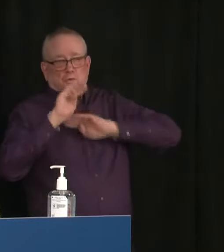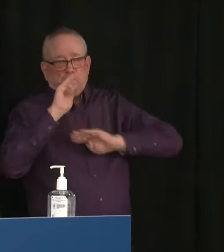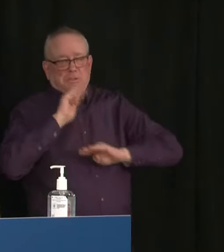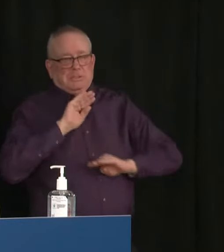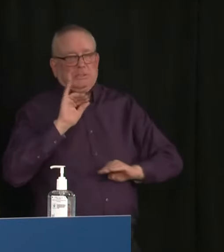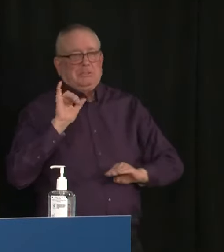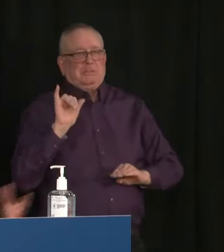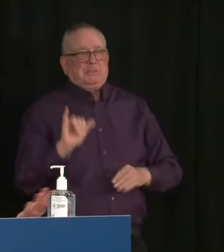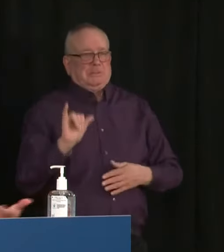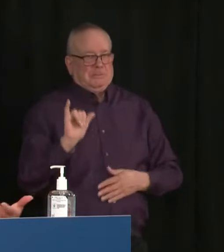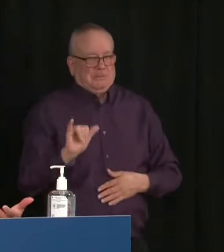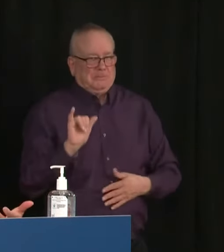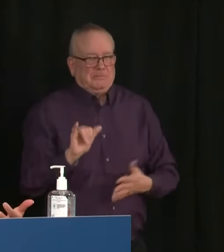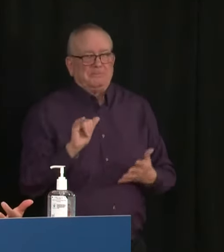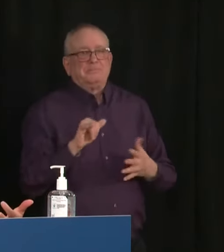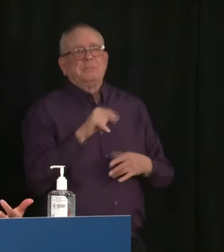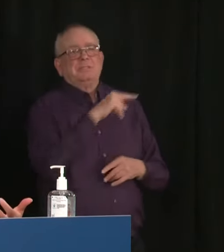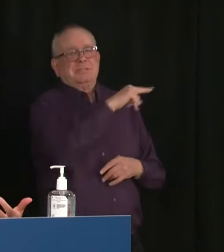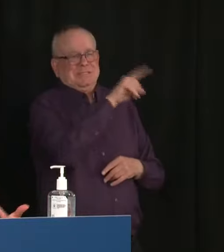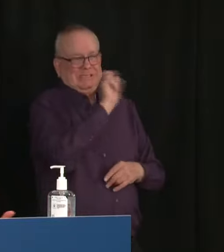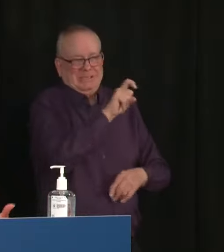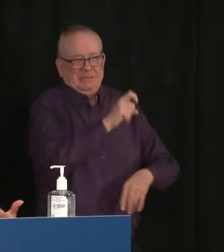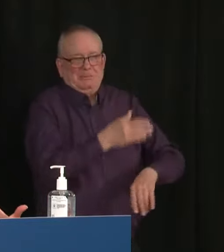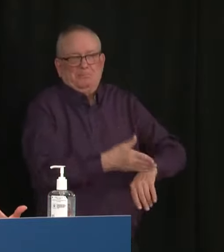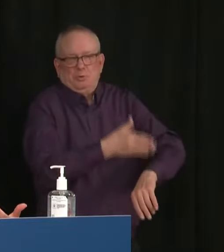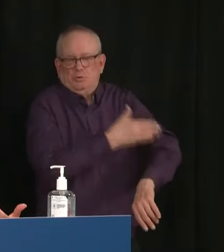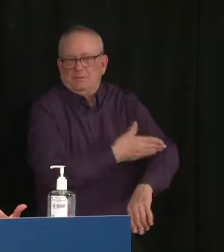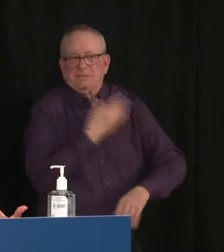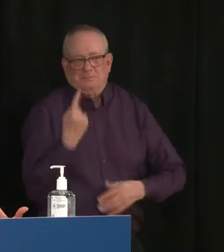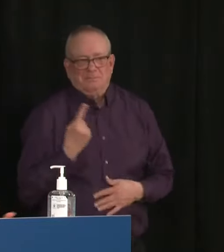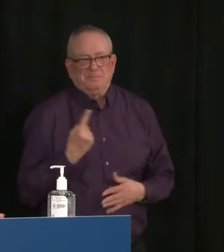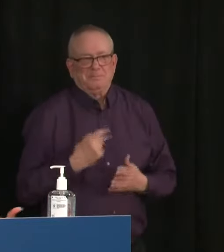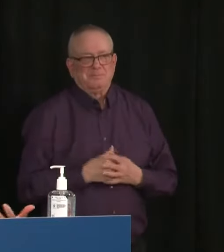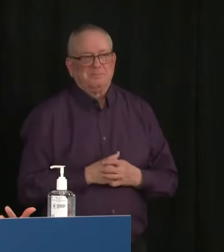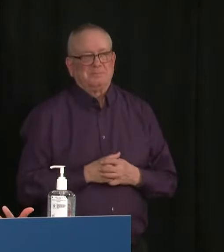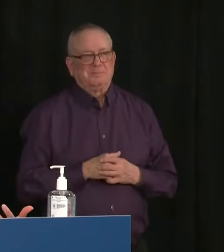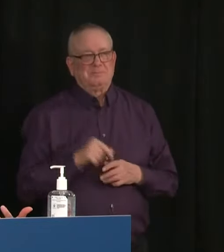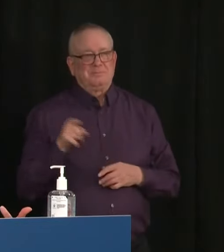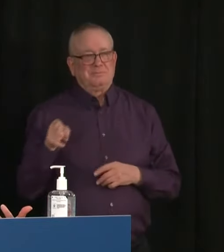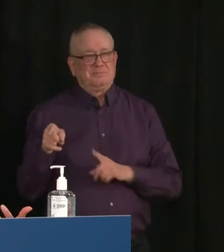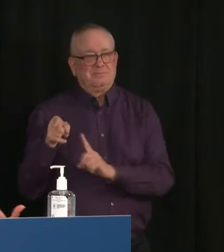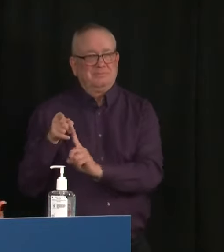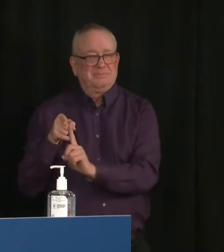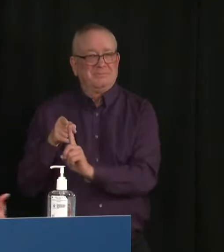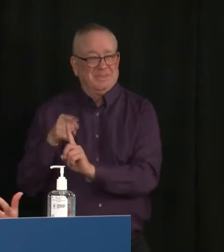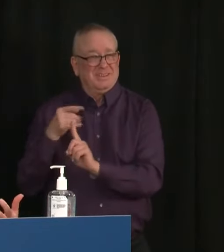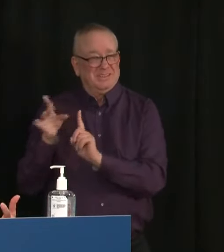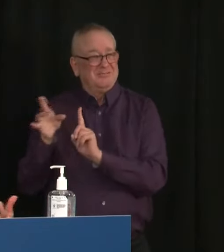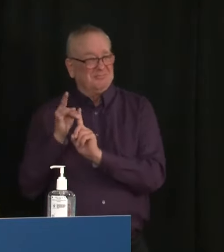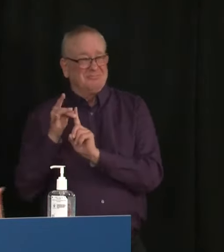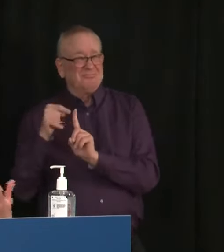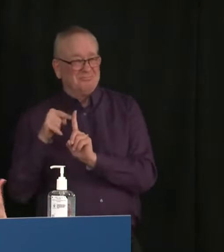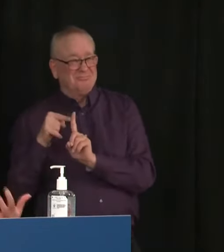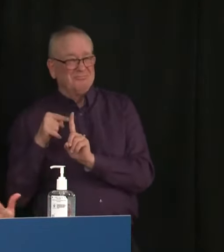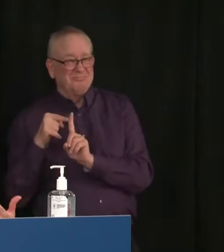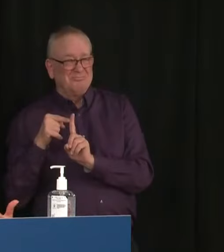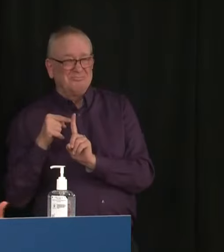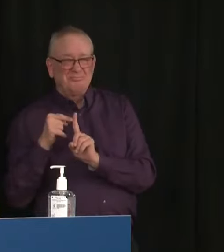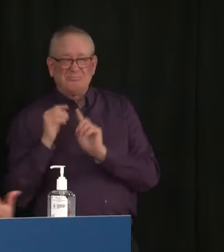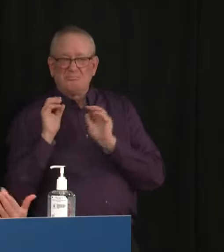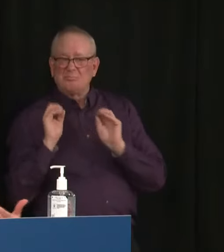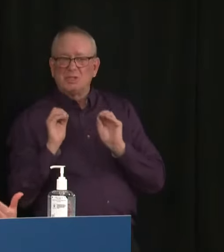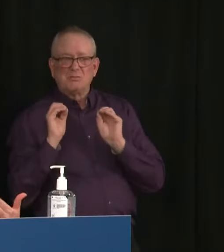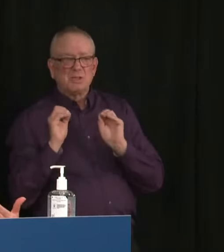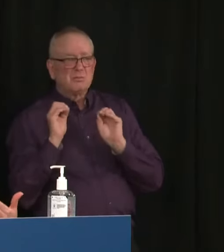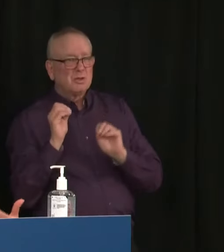where they've gotten a positive test result and haven't been called by a case investigator within 24 to 48